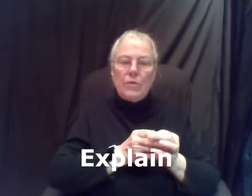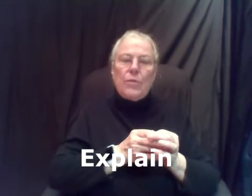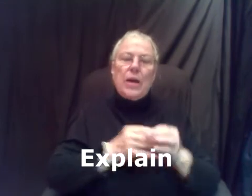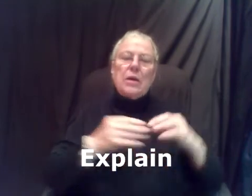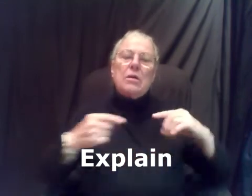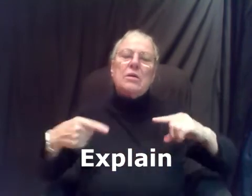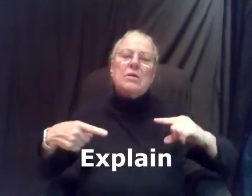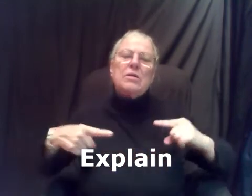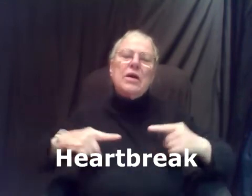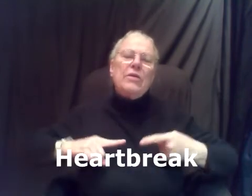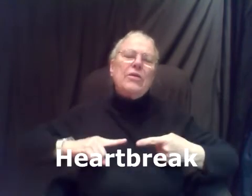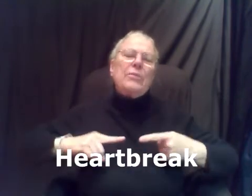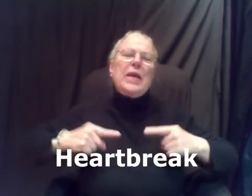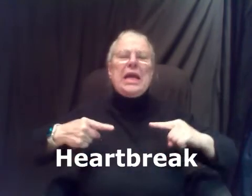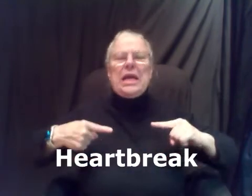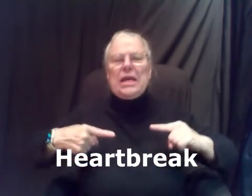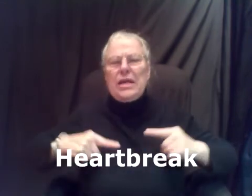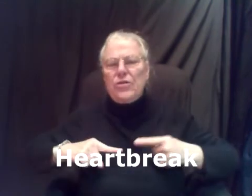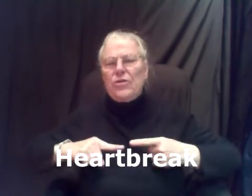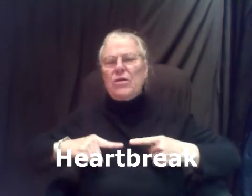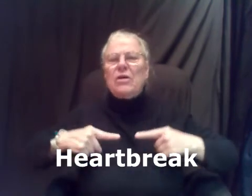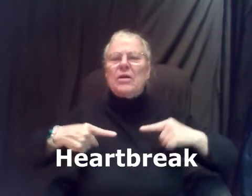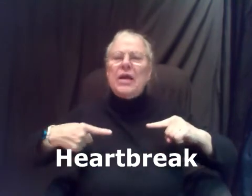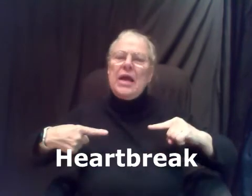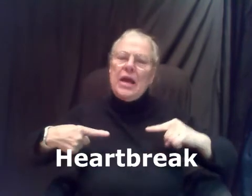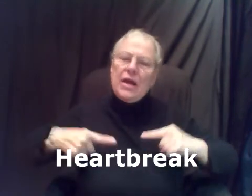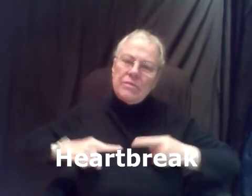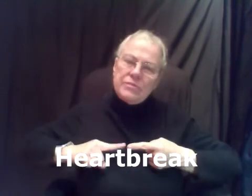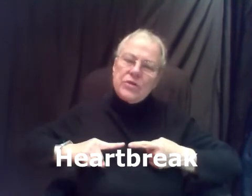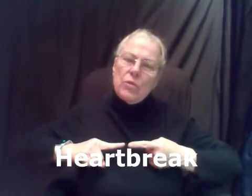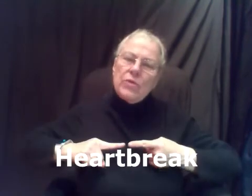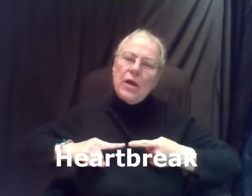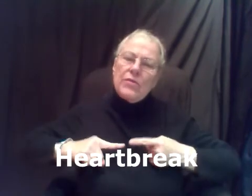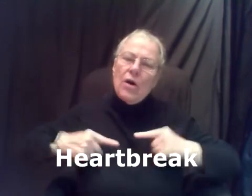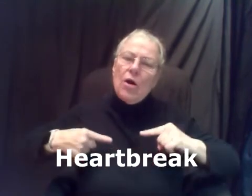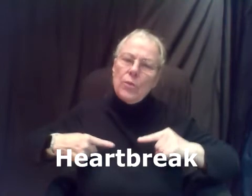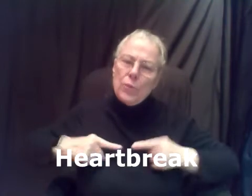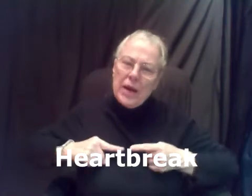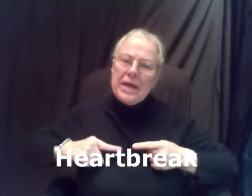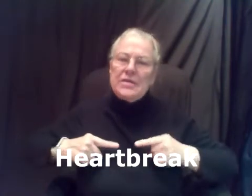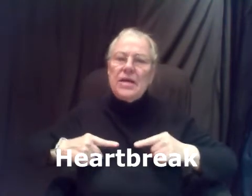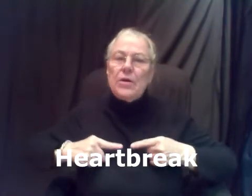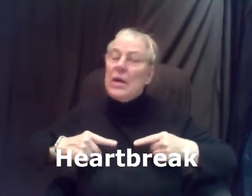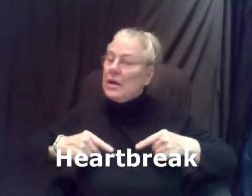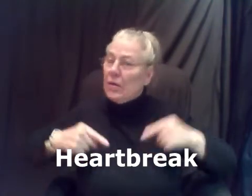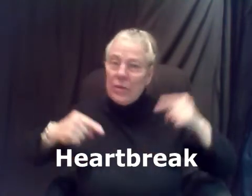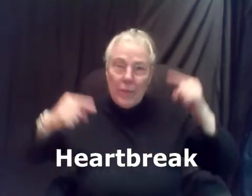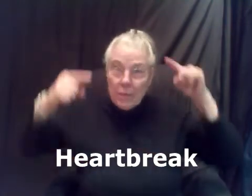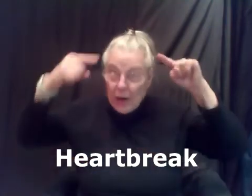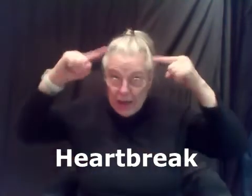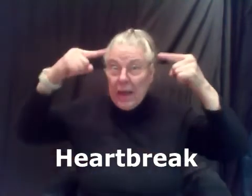Heartbreak. Oh, the pain in your heart. And so the heartbreak is here. Now remember, headache